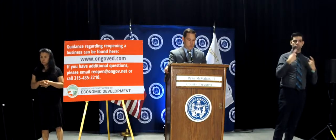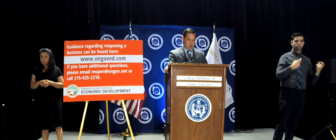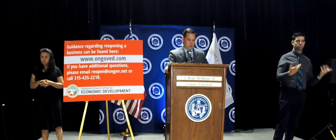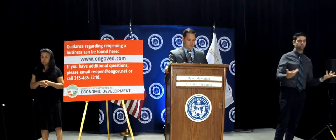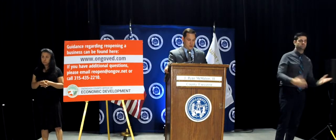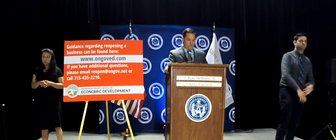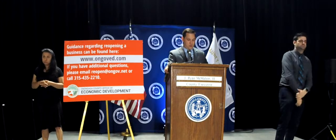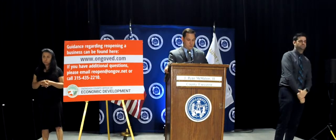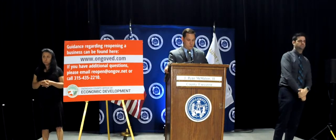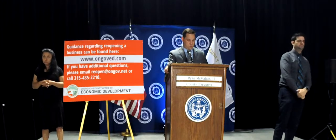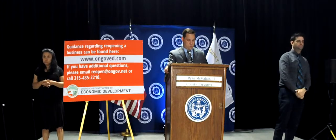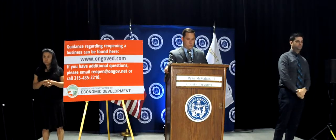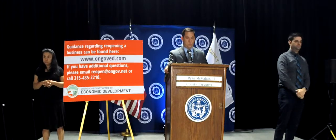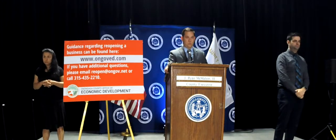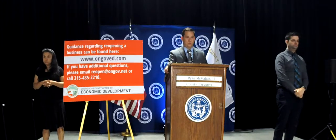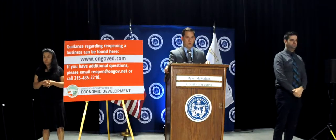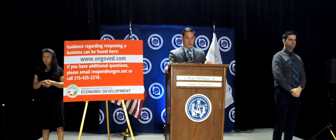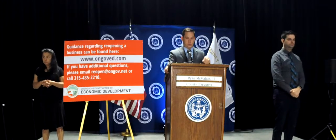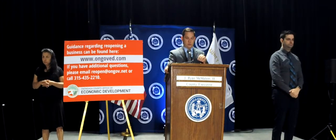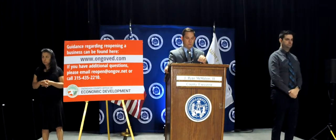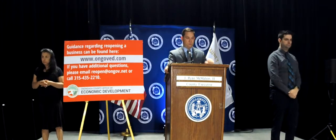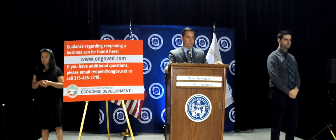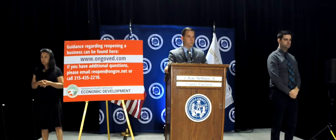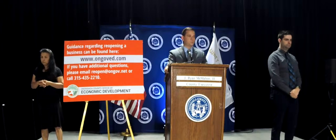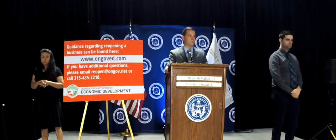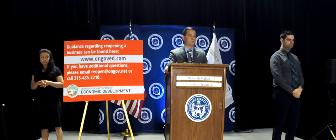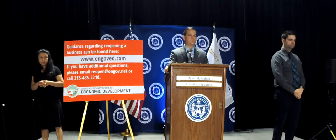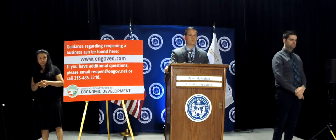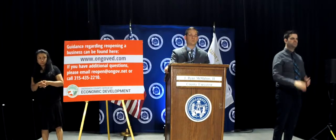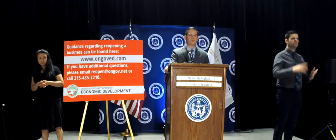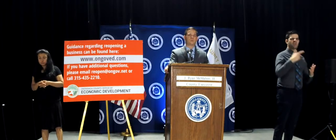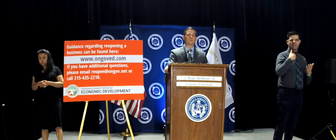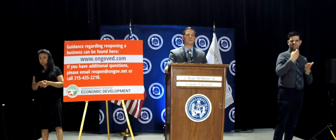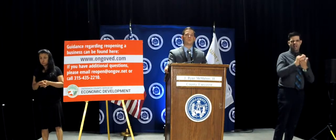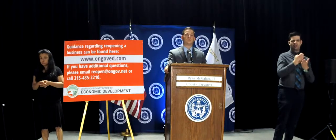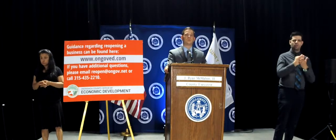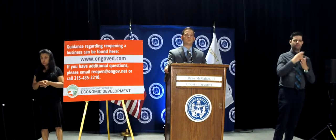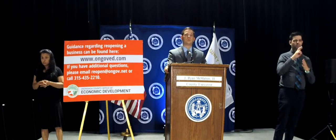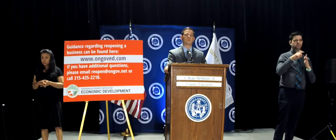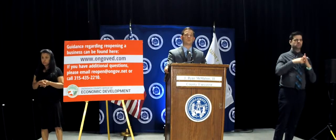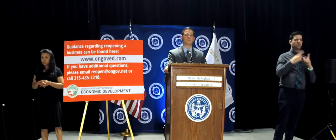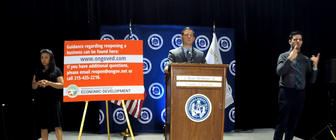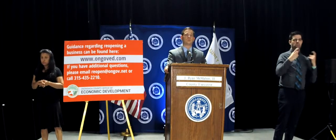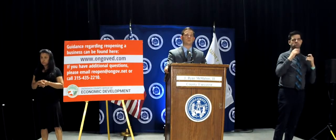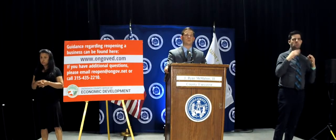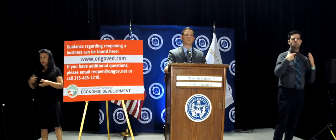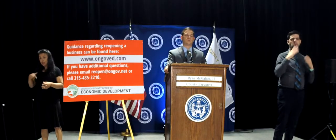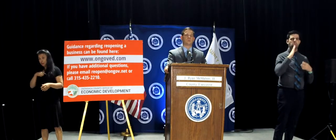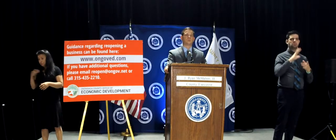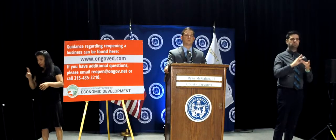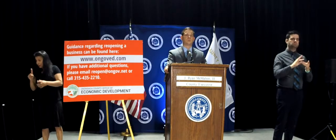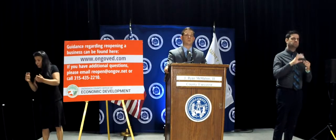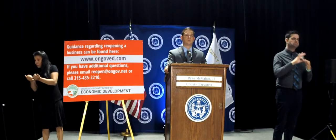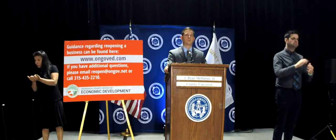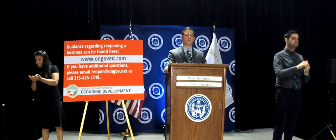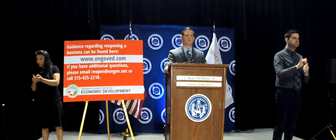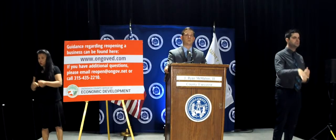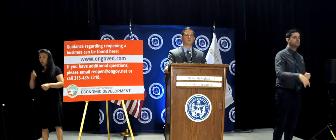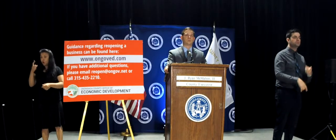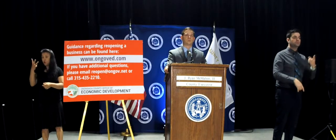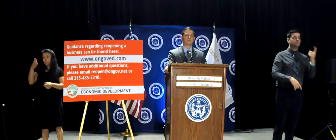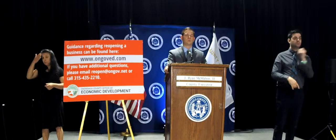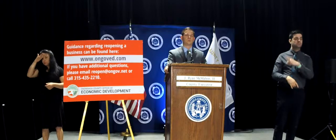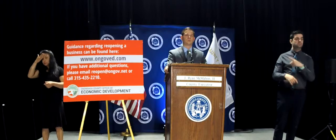you if you have them. Questions? So we're doing really well as far as cases being down. As far